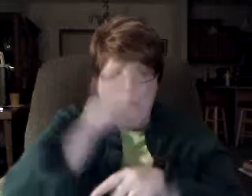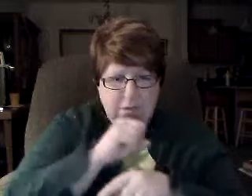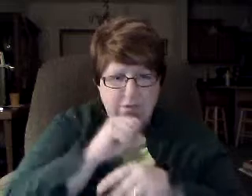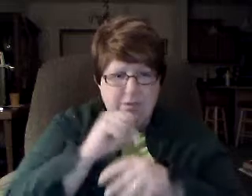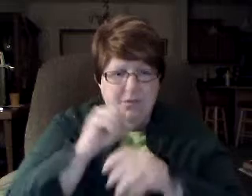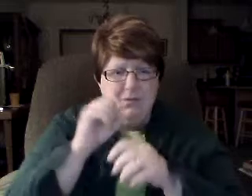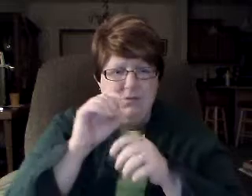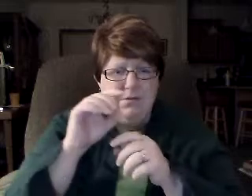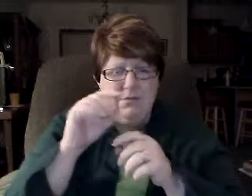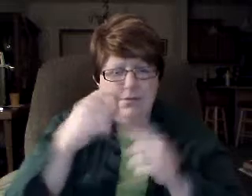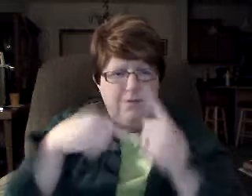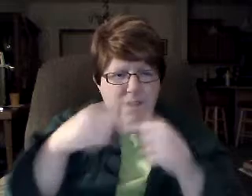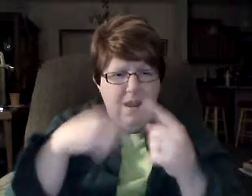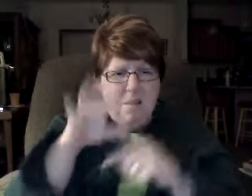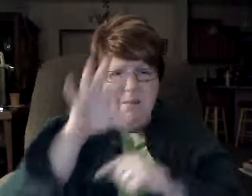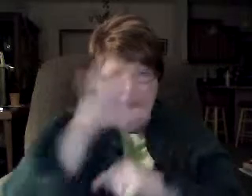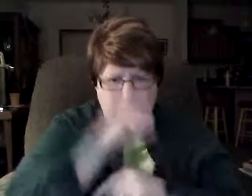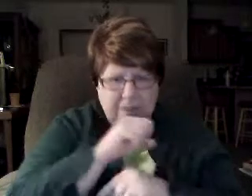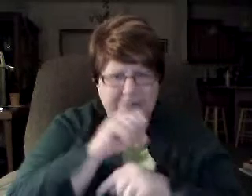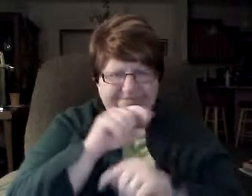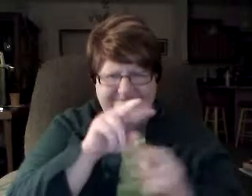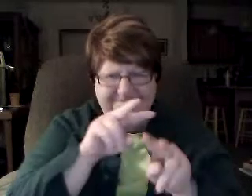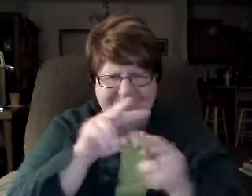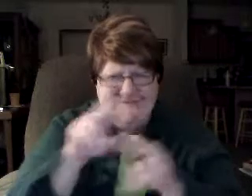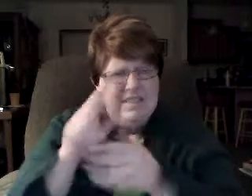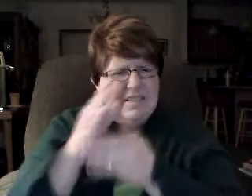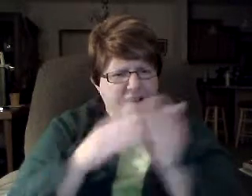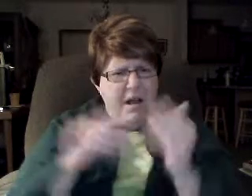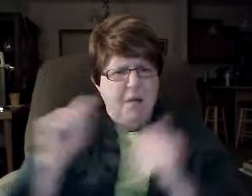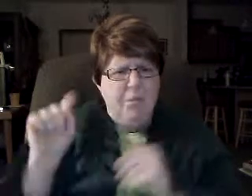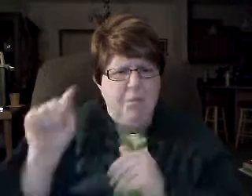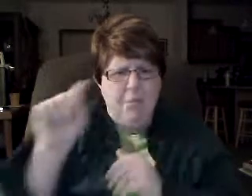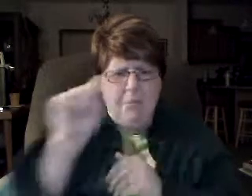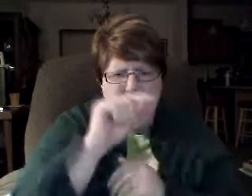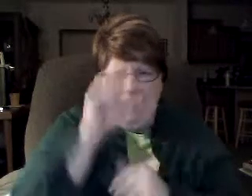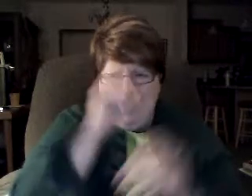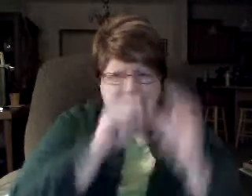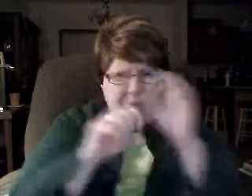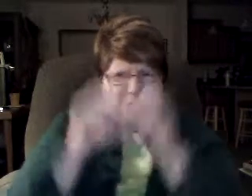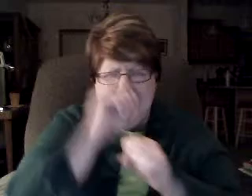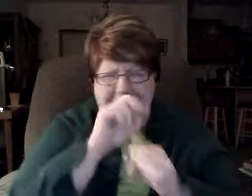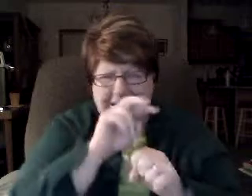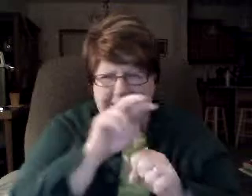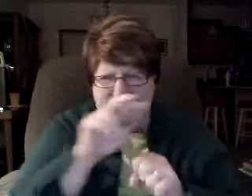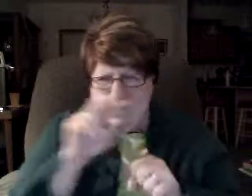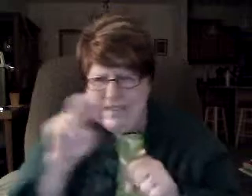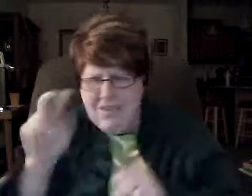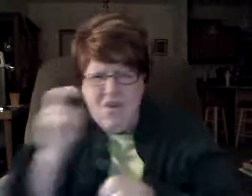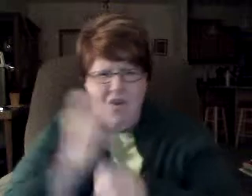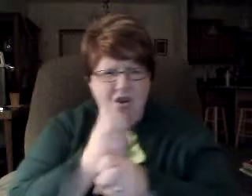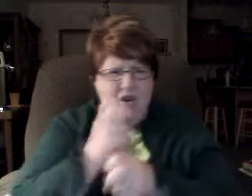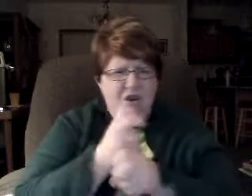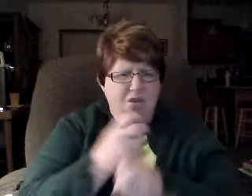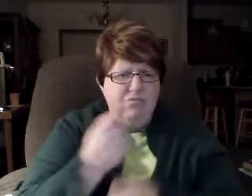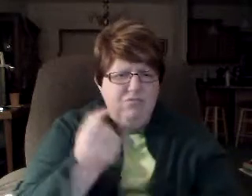All my camels, my baby, blue, water, and then I... Deal. Okay, you said that. fine.